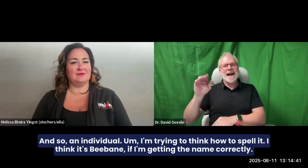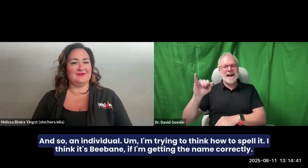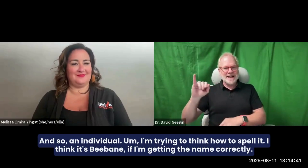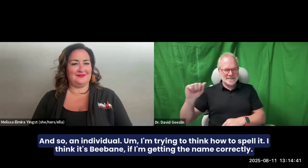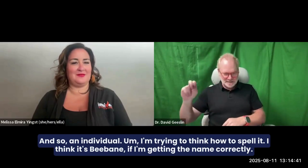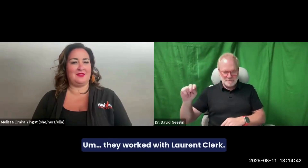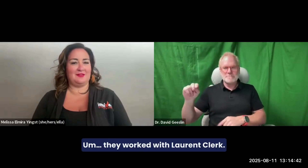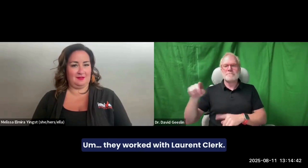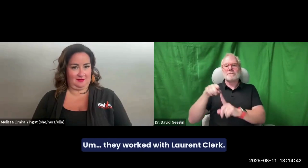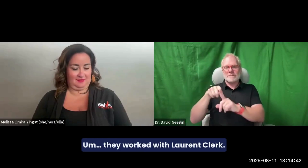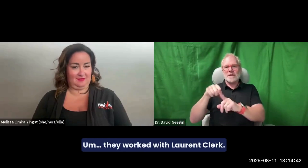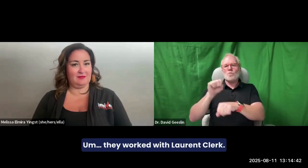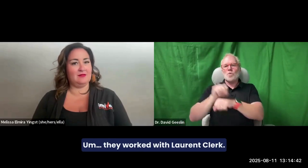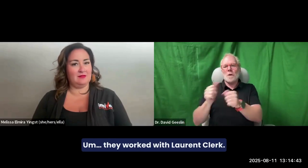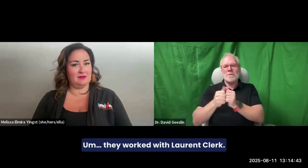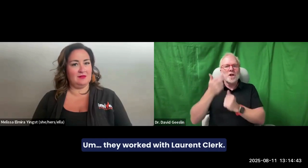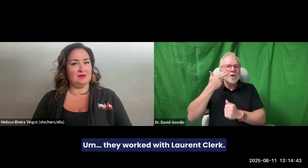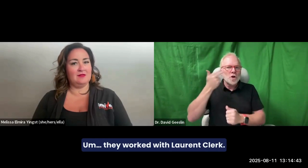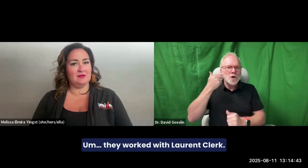name correctly. Um,